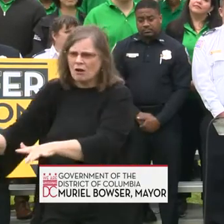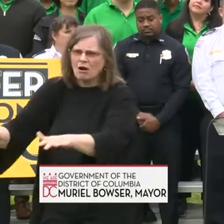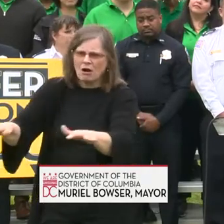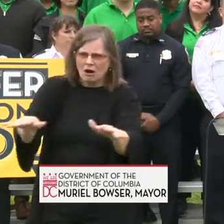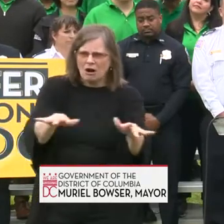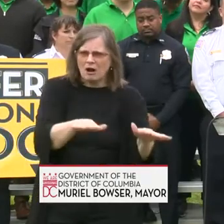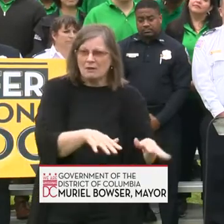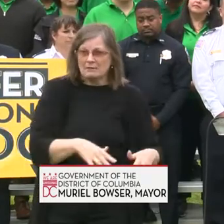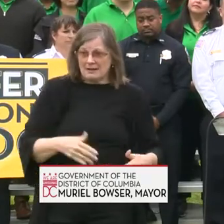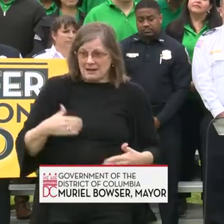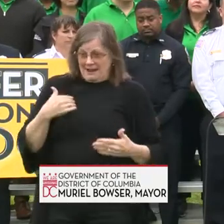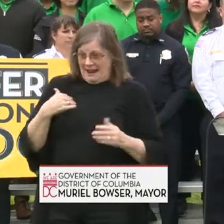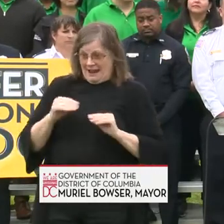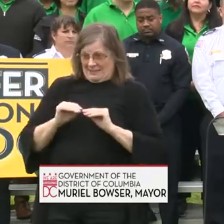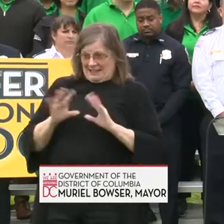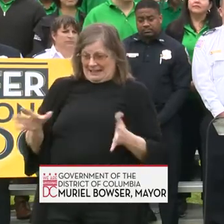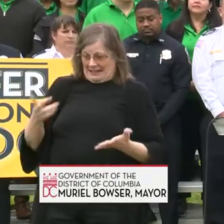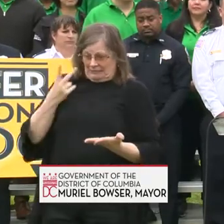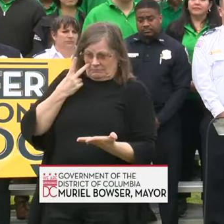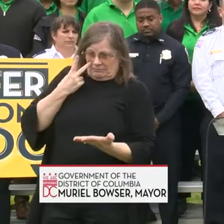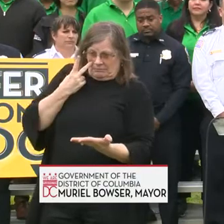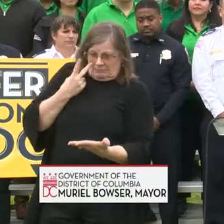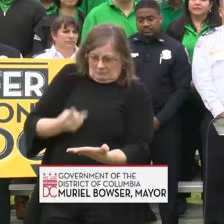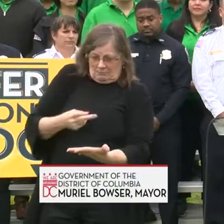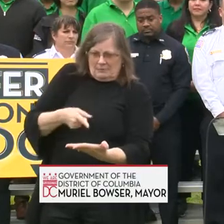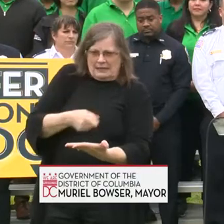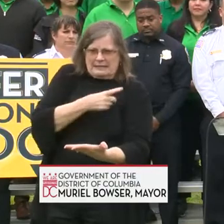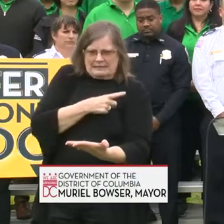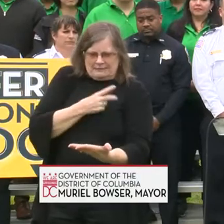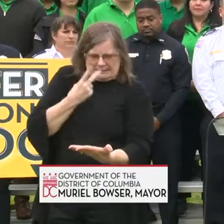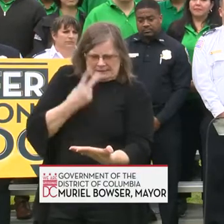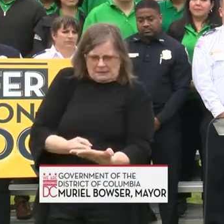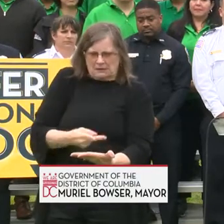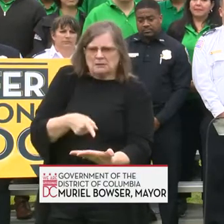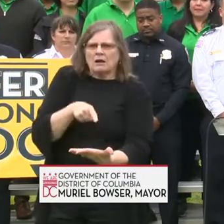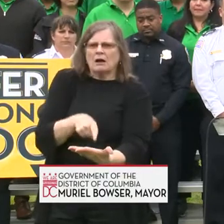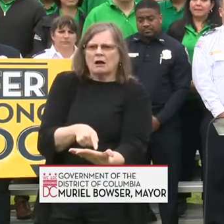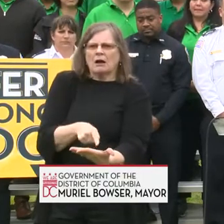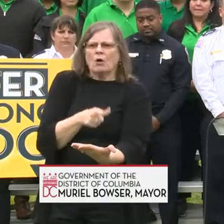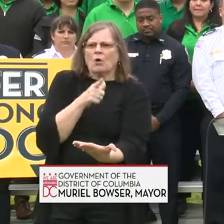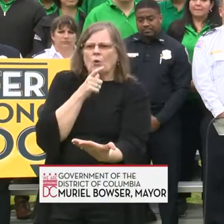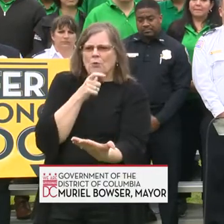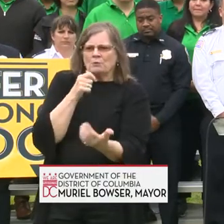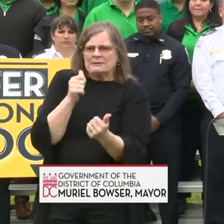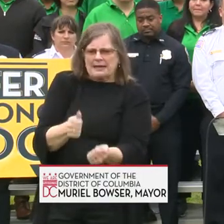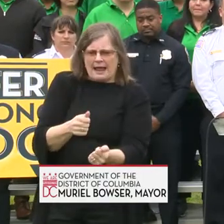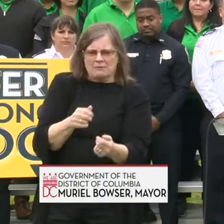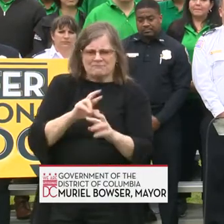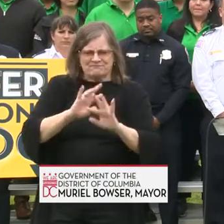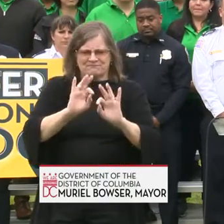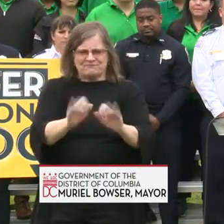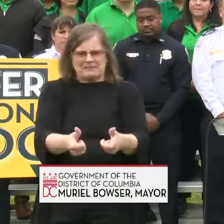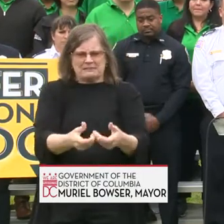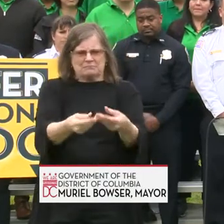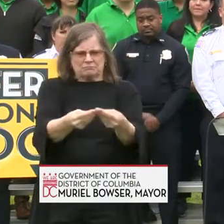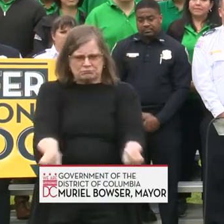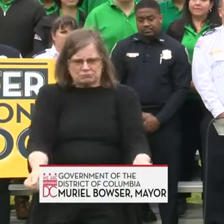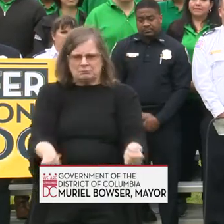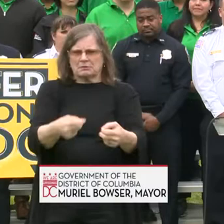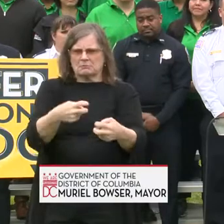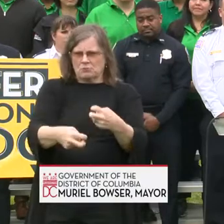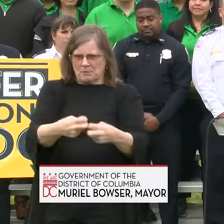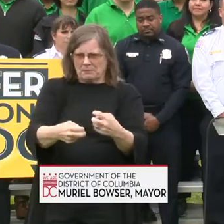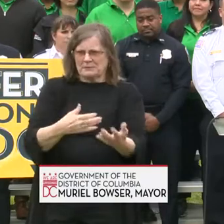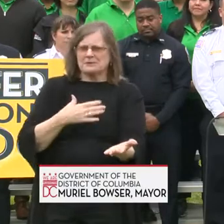helps the police and detectives in making sure that we can drive those crimes out of our neighborhoods. So please, with